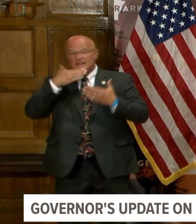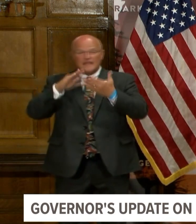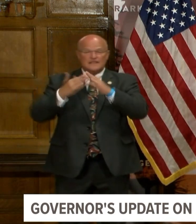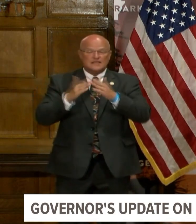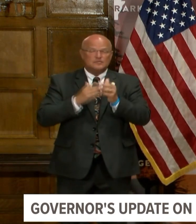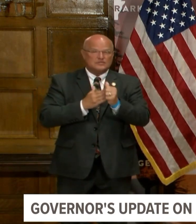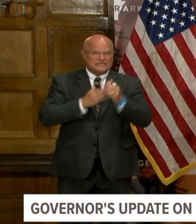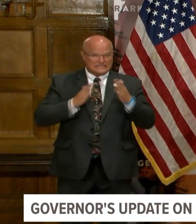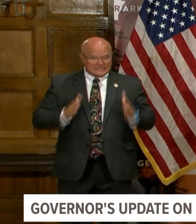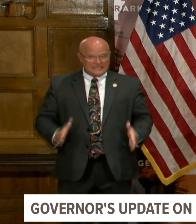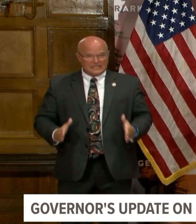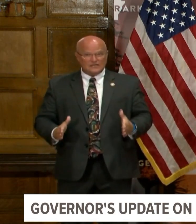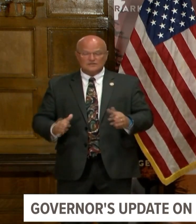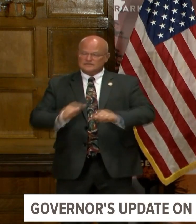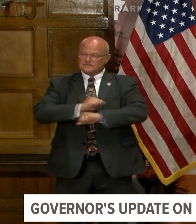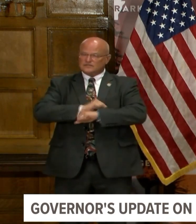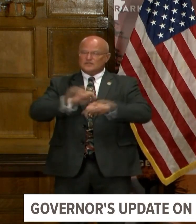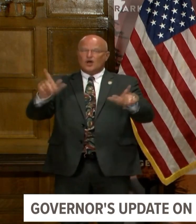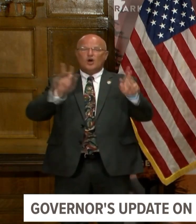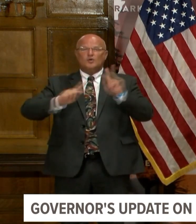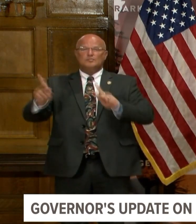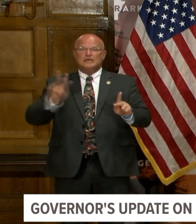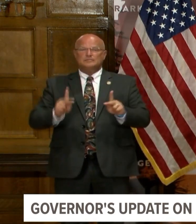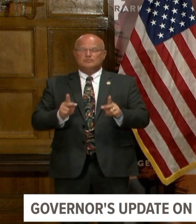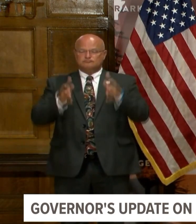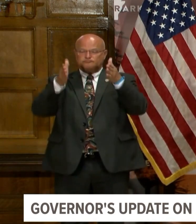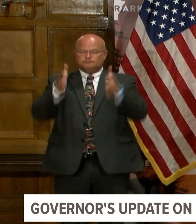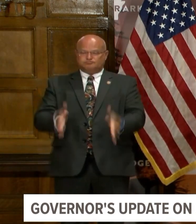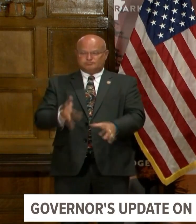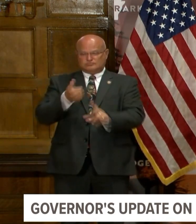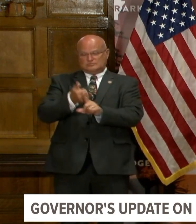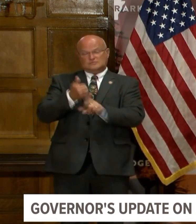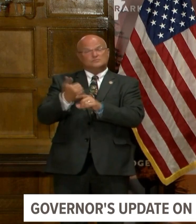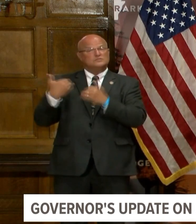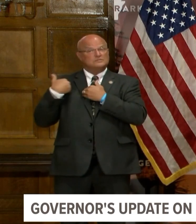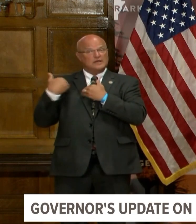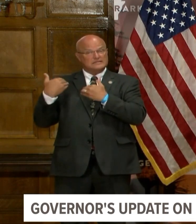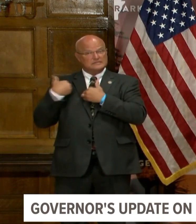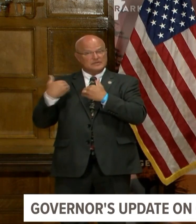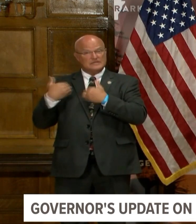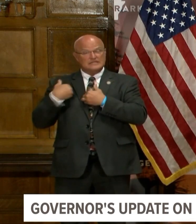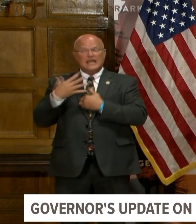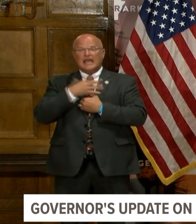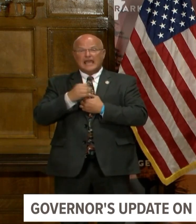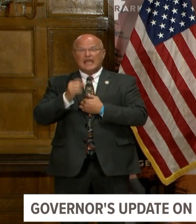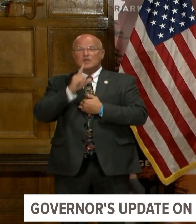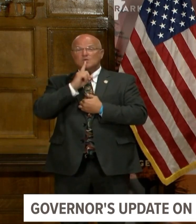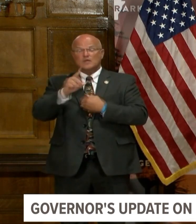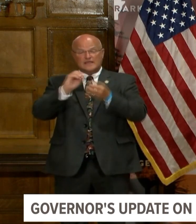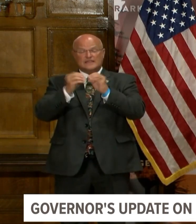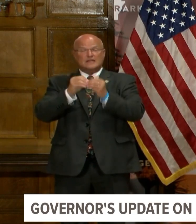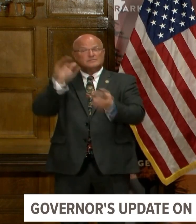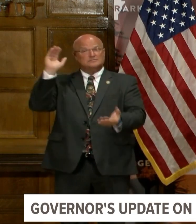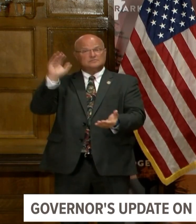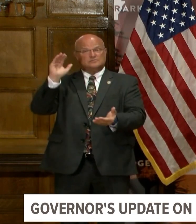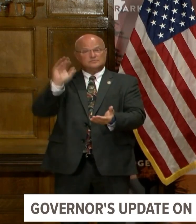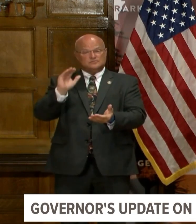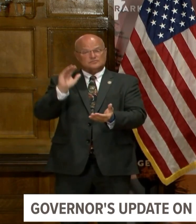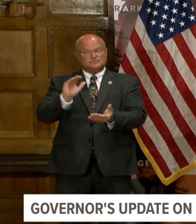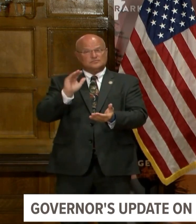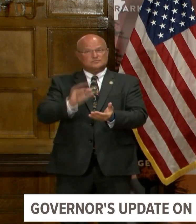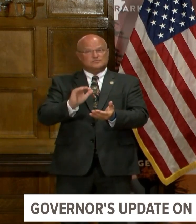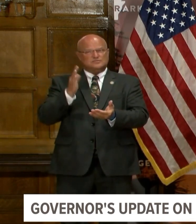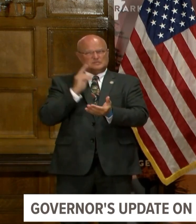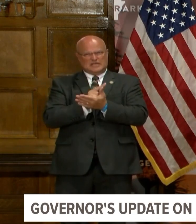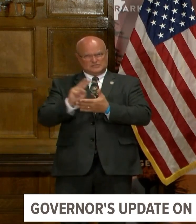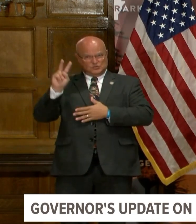community leaders and everybody for taking individual responsibility and, in fact, reducing those numbers over the last